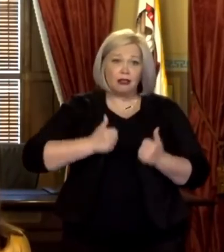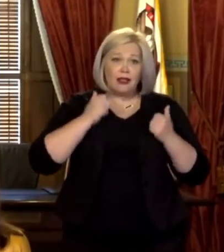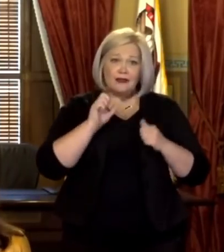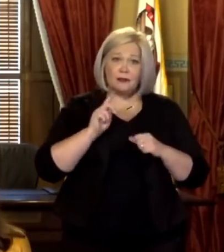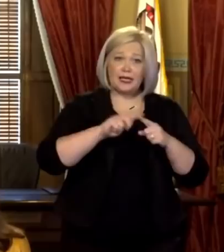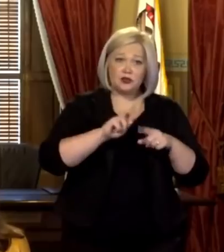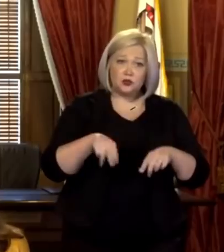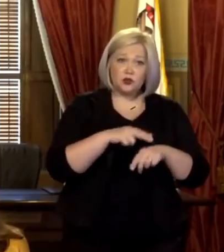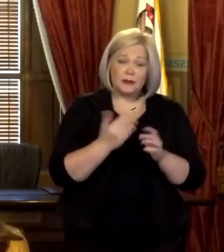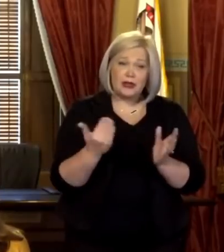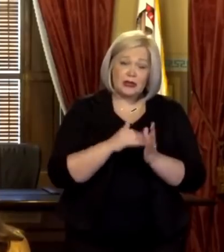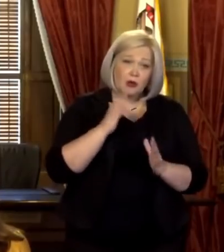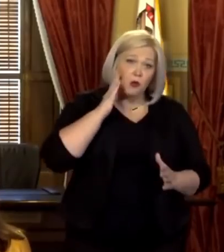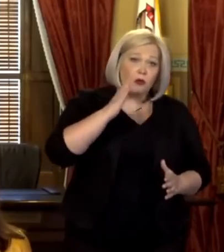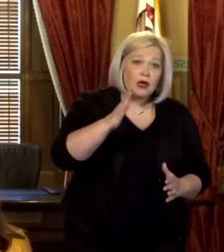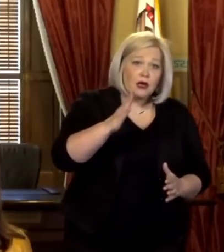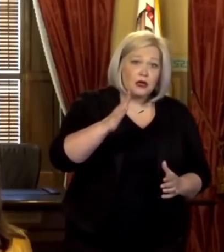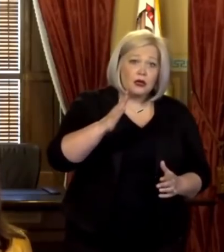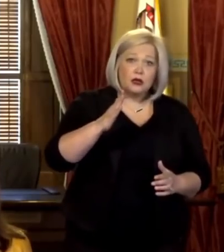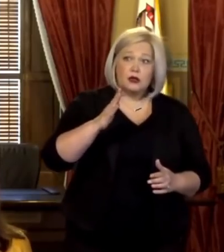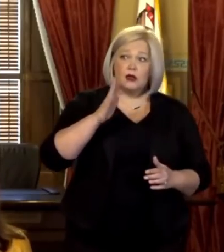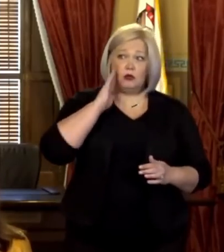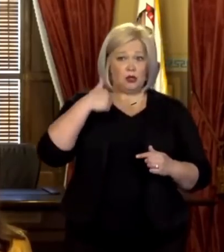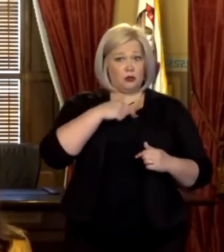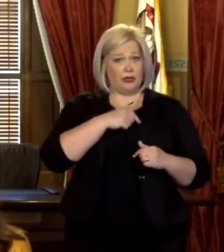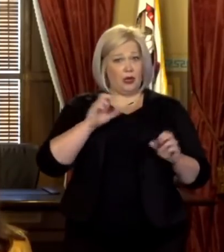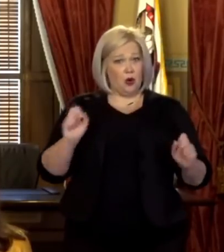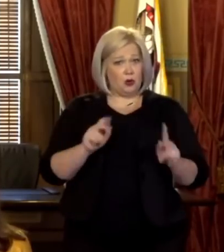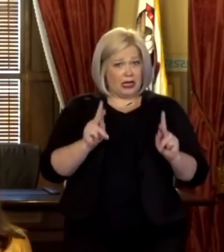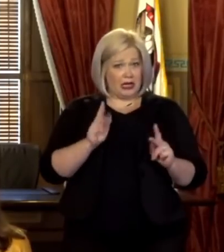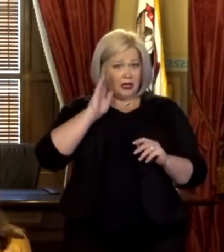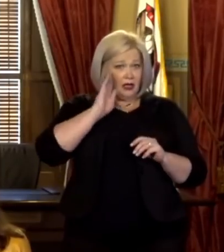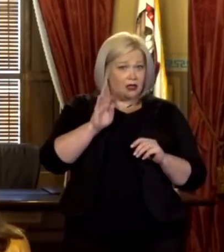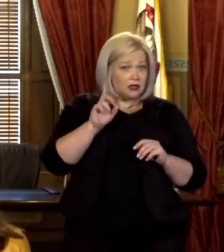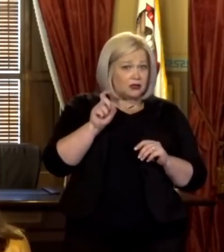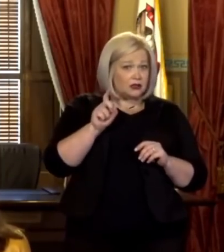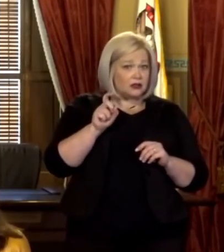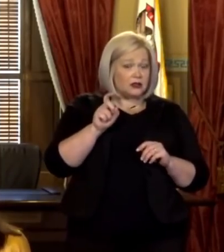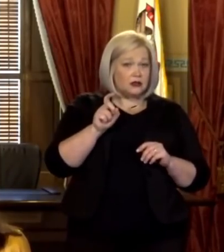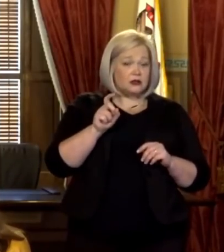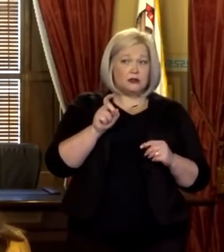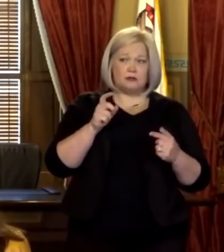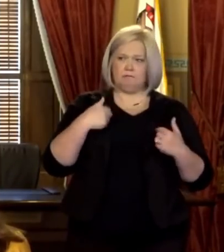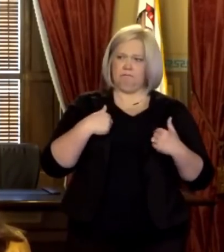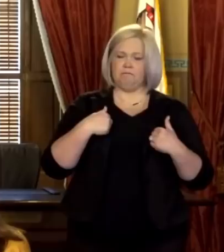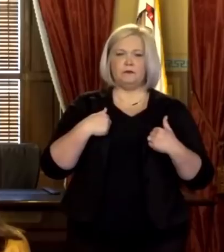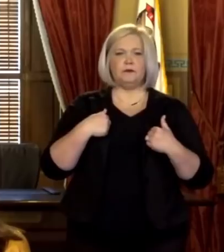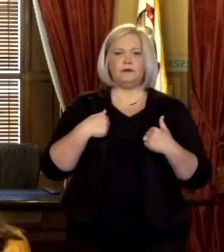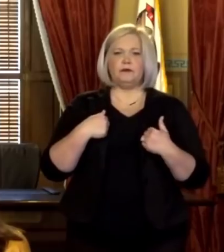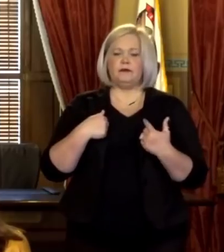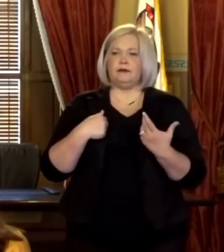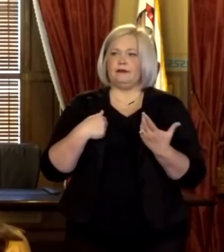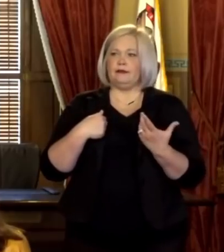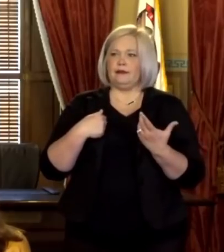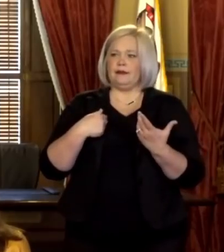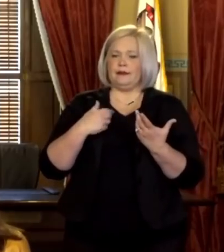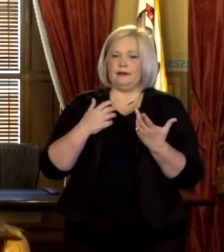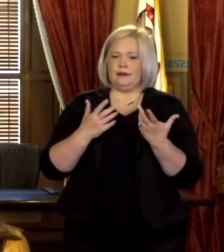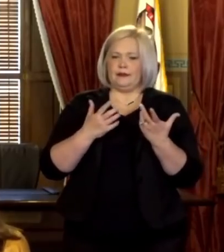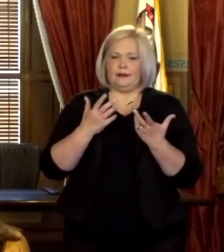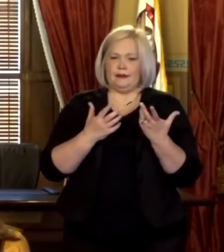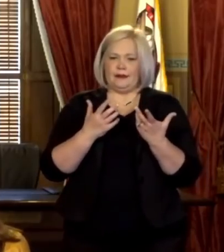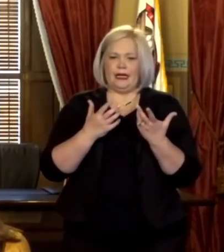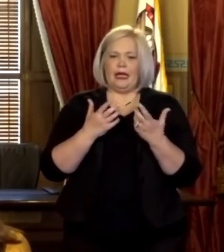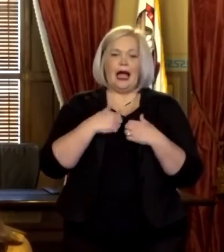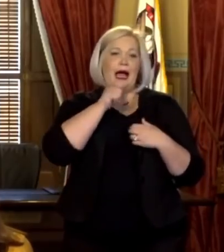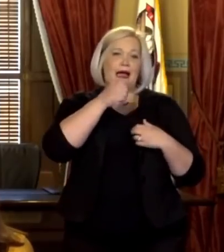normal? Are we going to be okay? And we don't have the added pressures that I know a lot of Michiganders do about how are they going to,